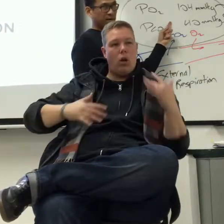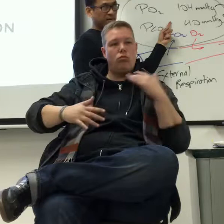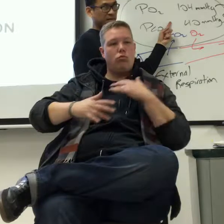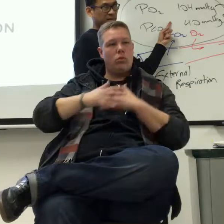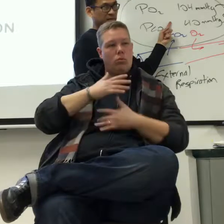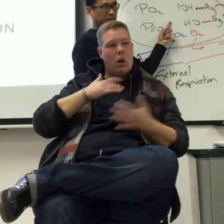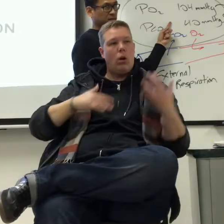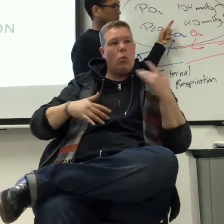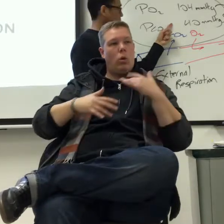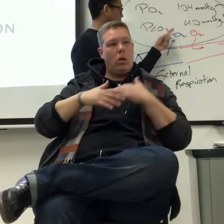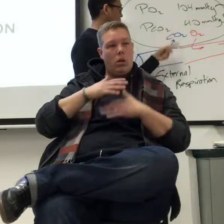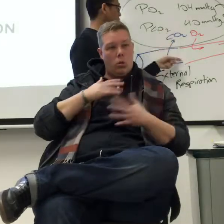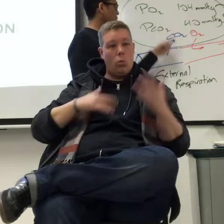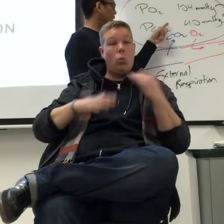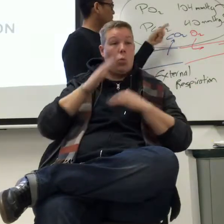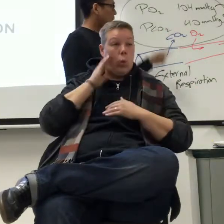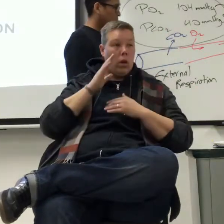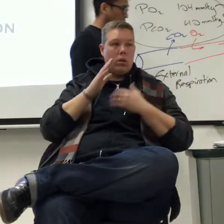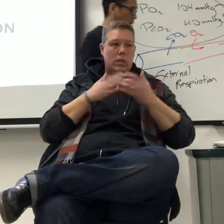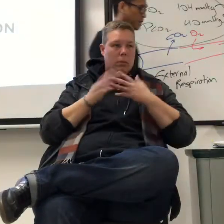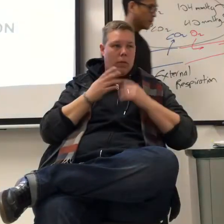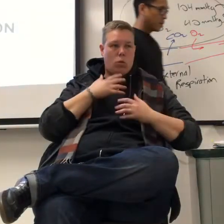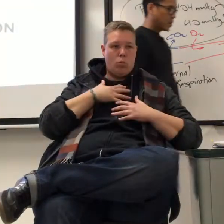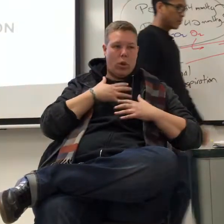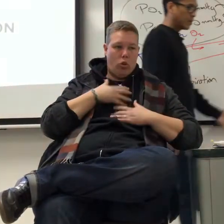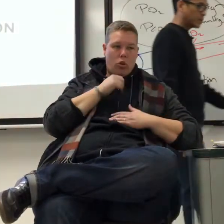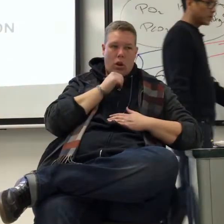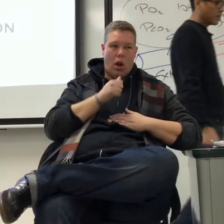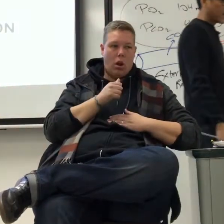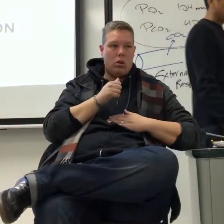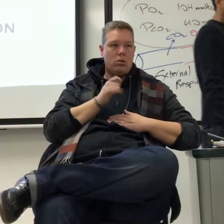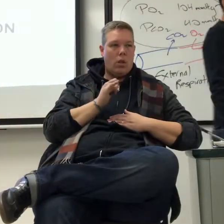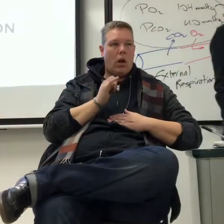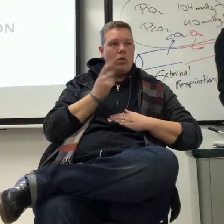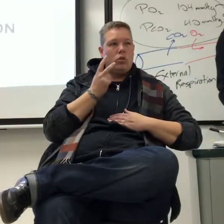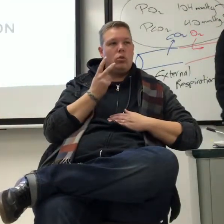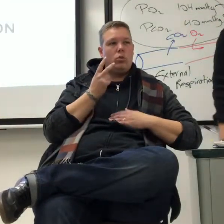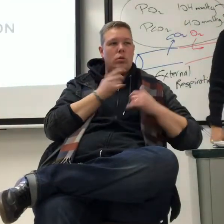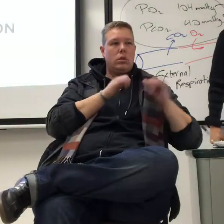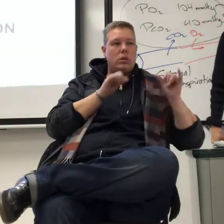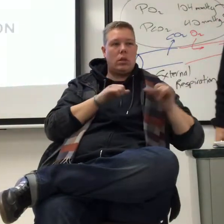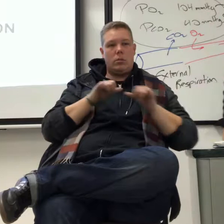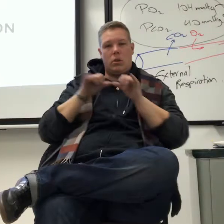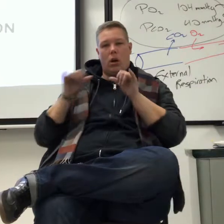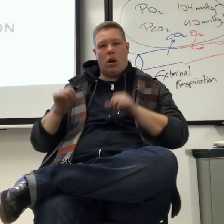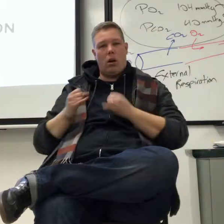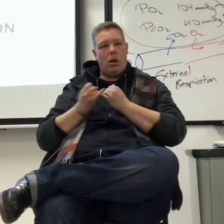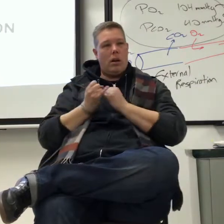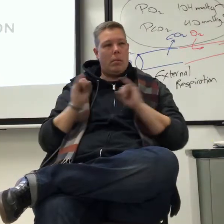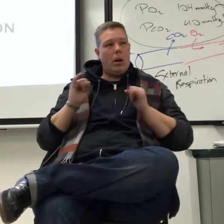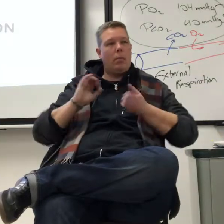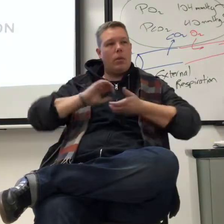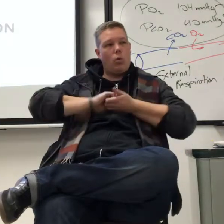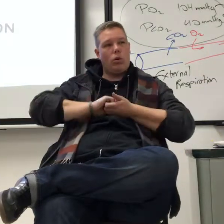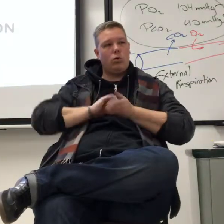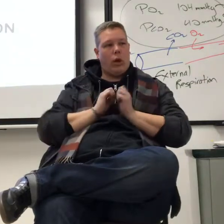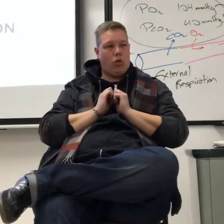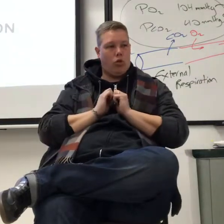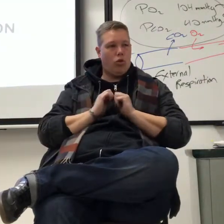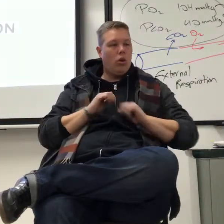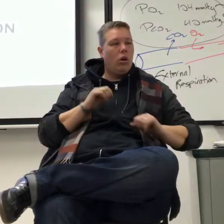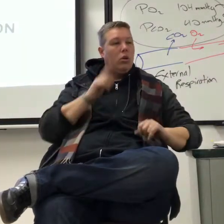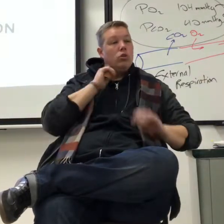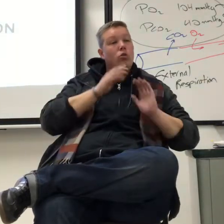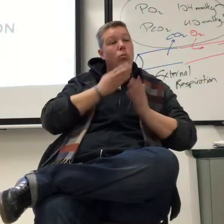breathing. So these two things operate pretty much independent of each other, but they work together. Just to prove it to you that